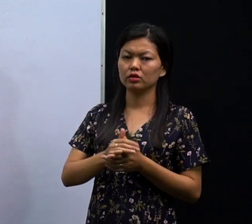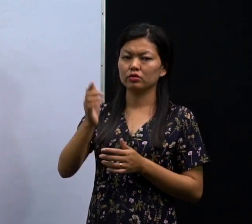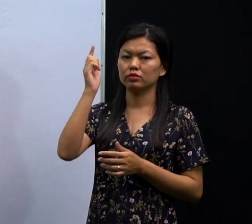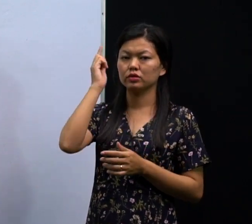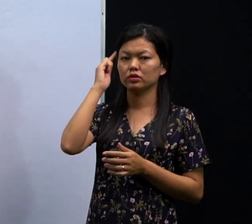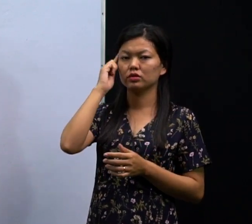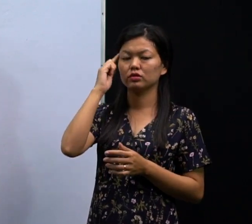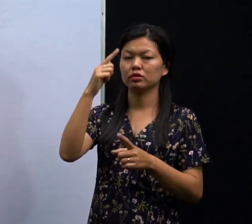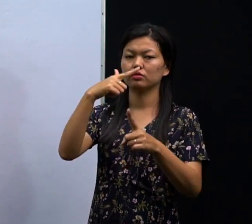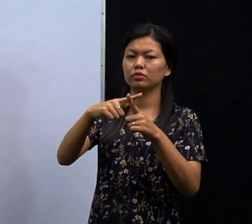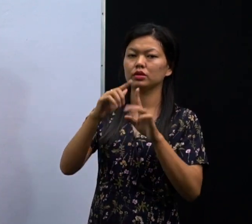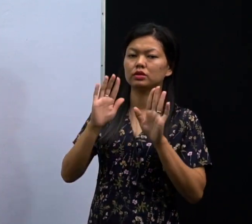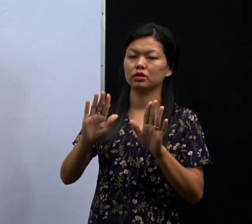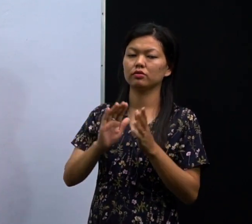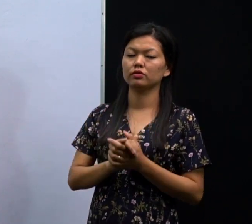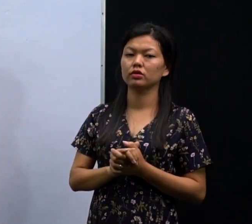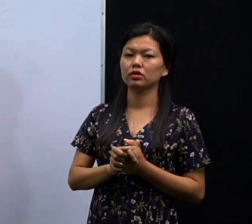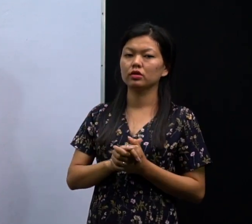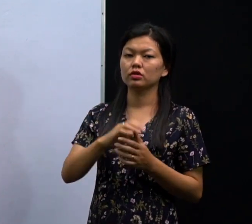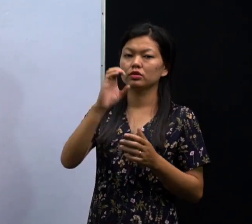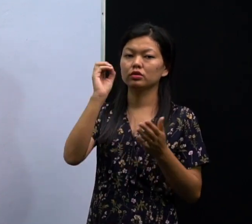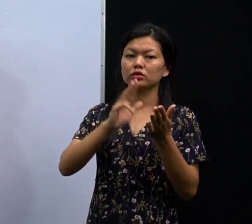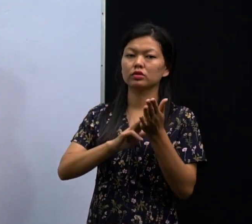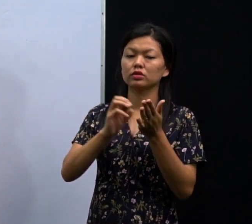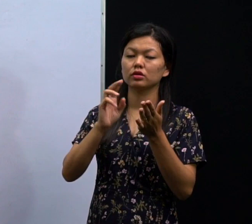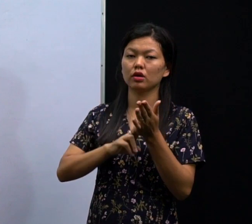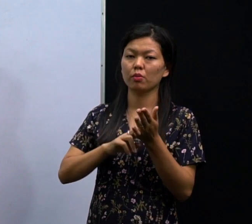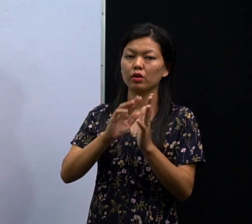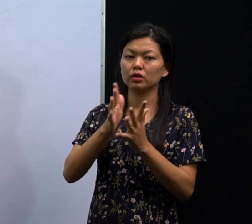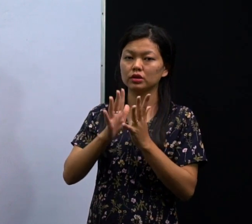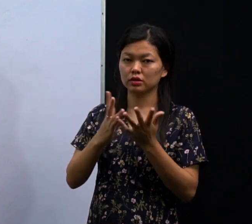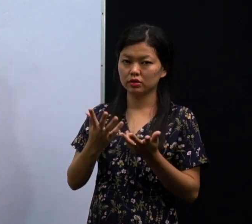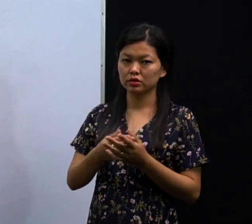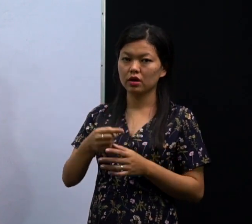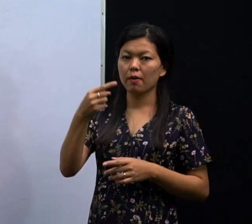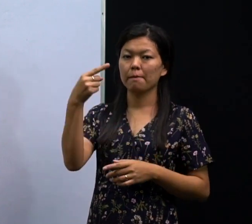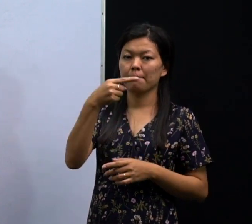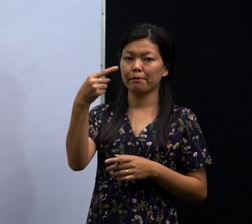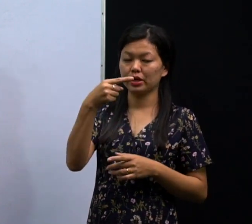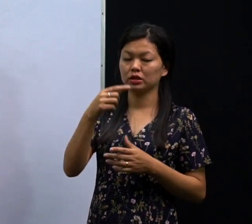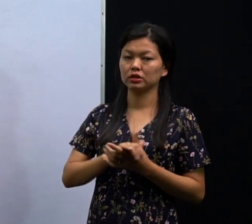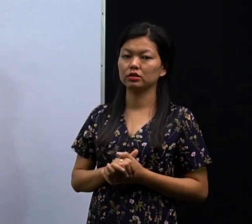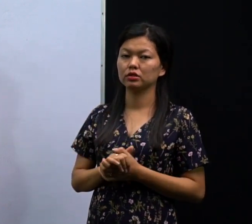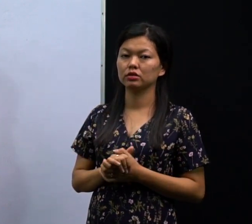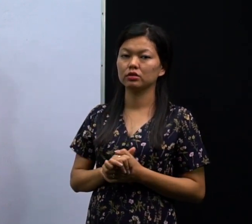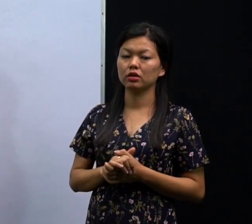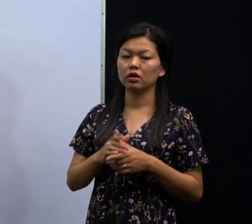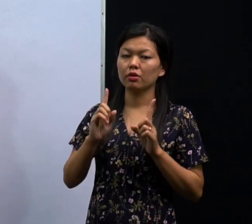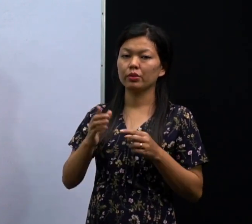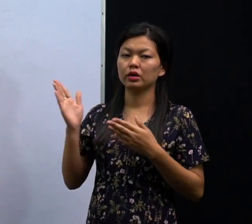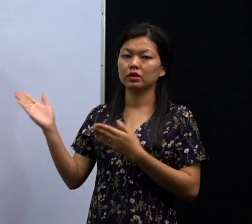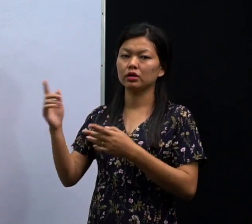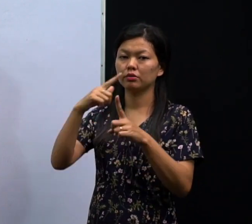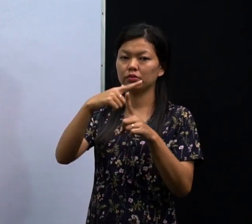plus. So only the common term means, common sign means minus sign has to be taken common, minus, okay. But here plus, no need to